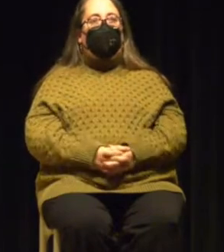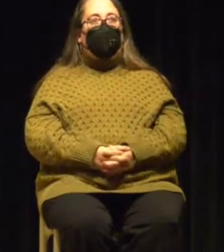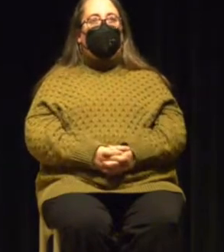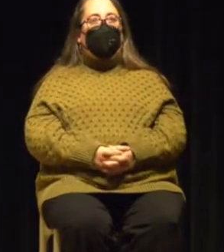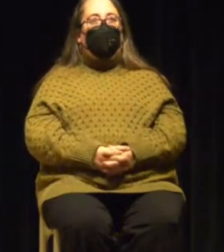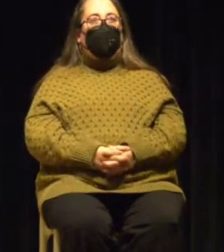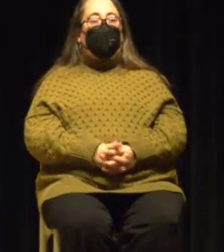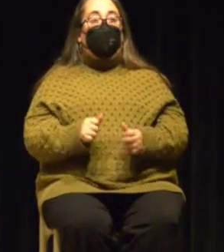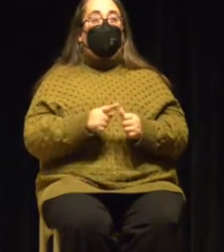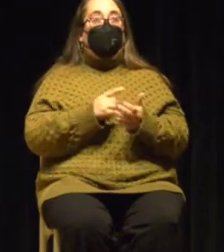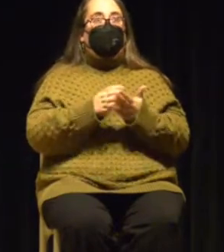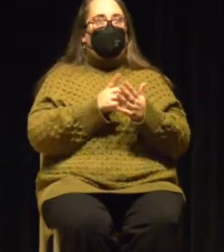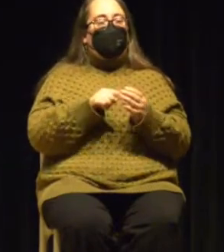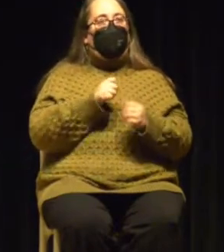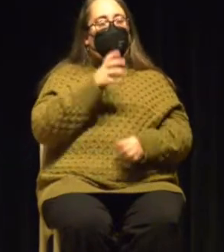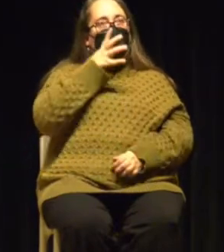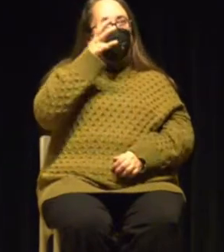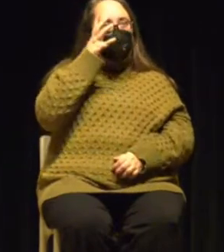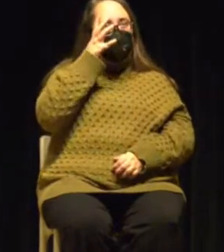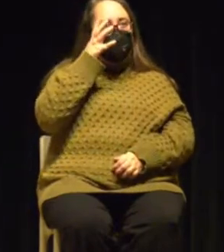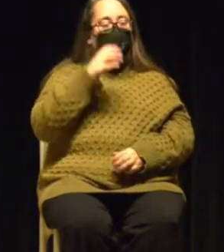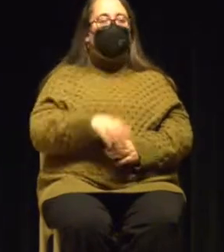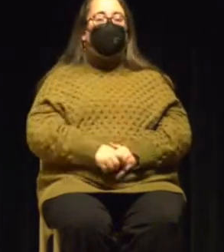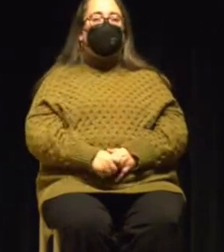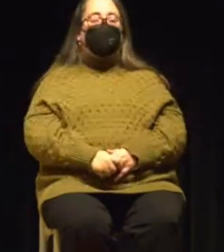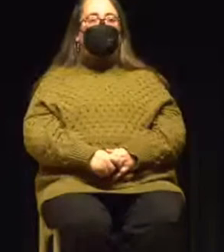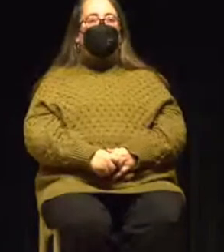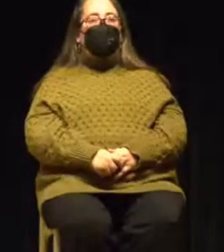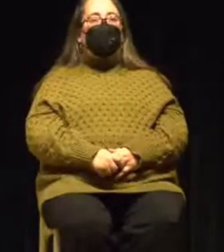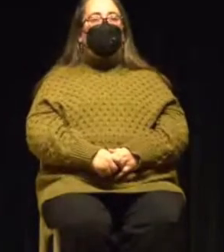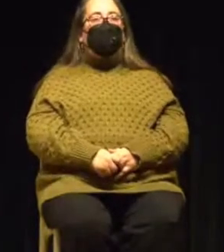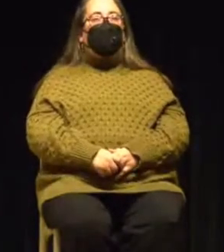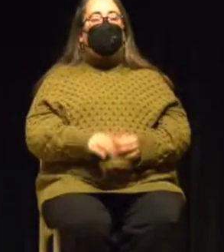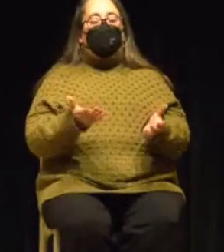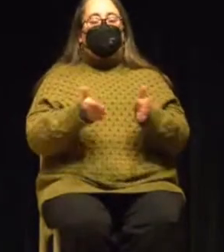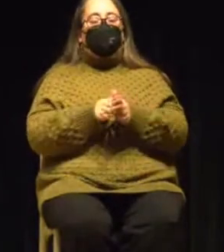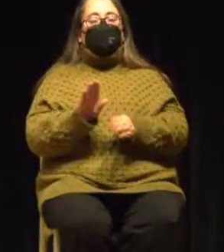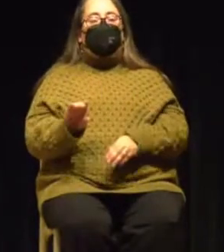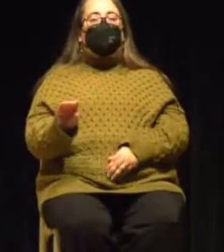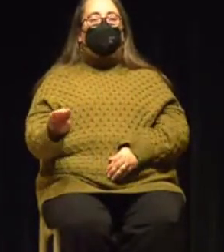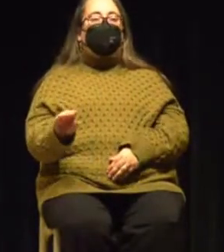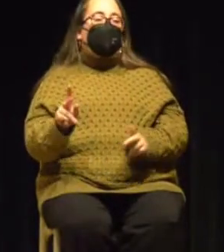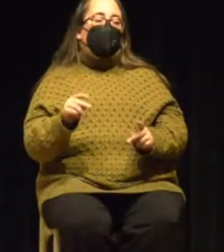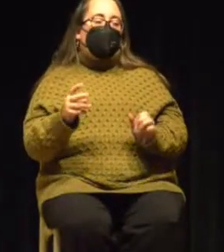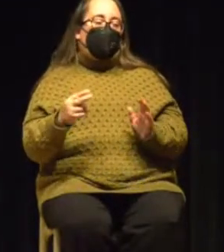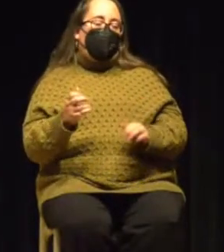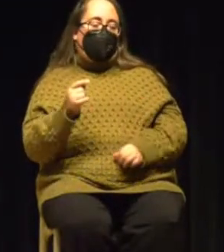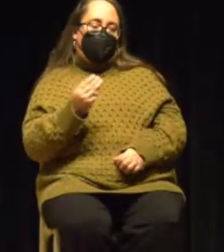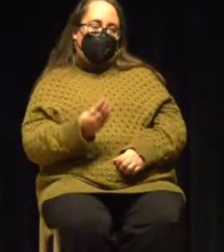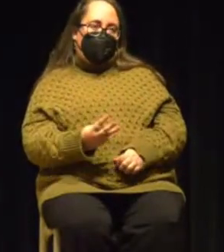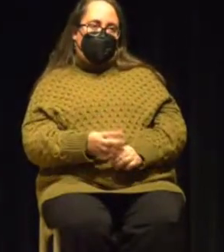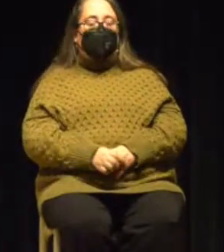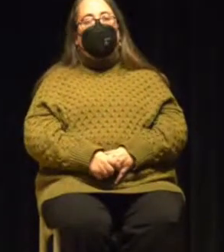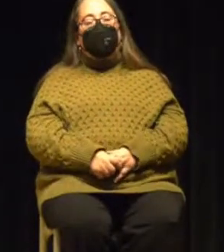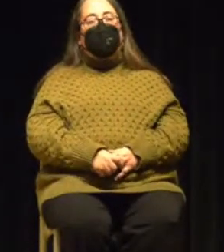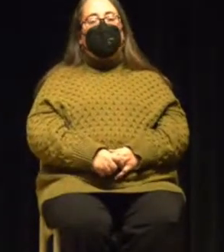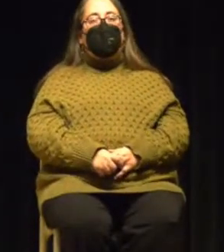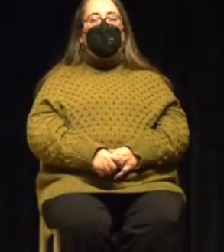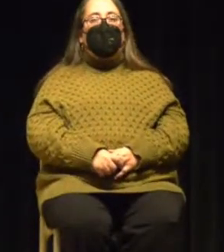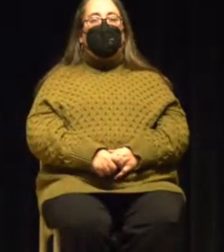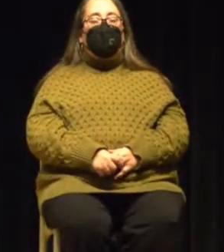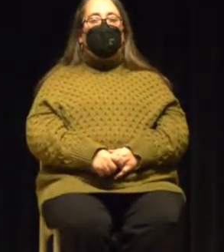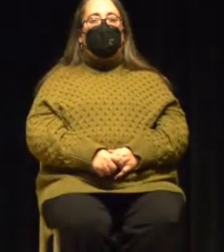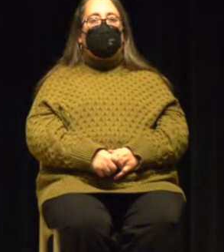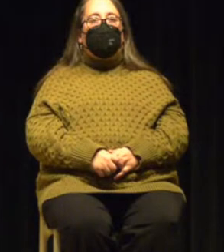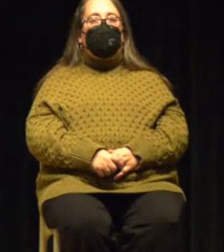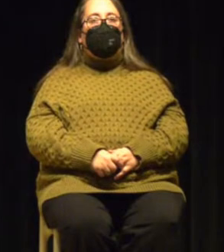that first chapter is about my parents. And so she put the book down, and first she said, nobody's ever going to read this, I want you to know. And then she